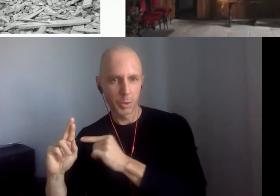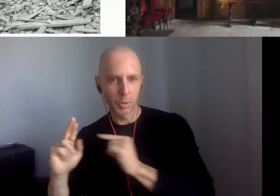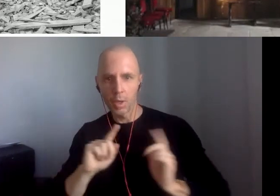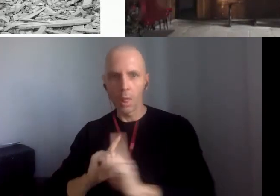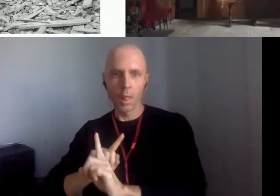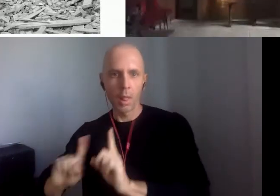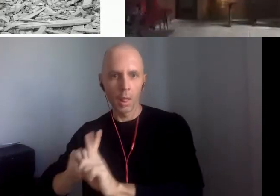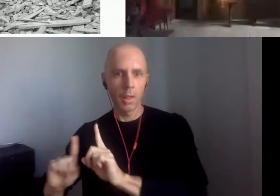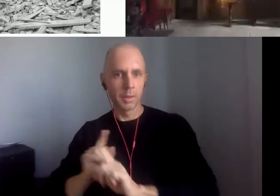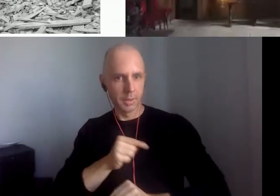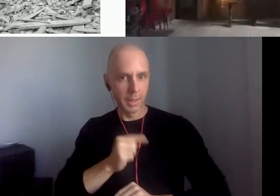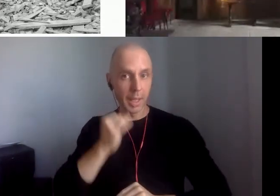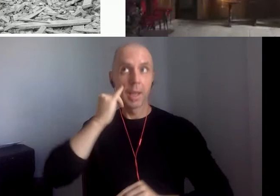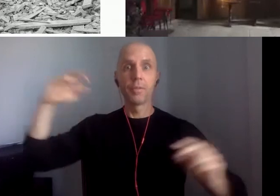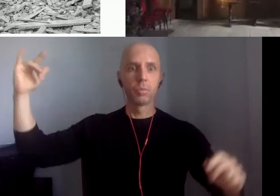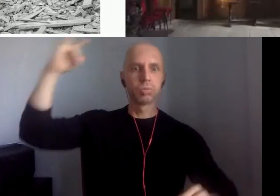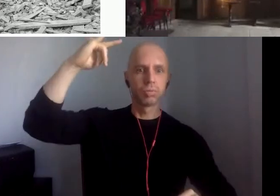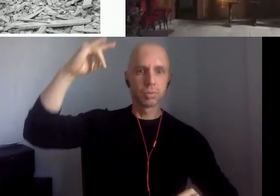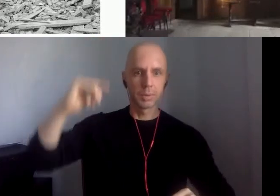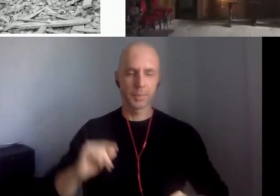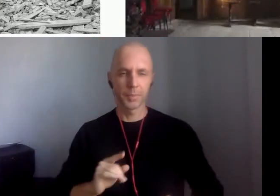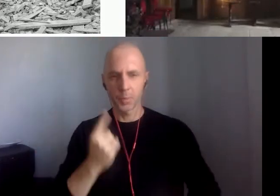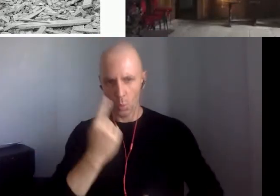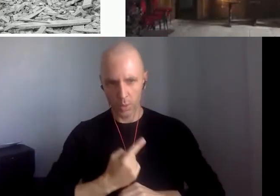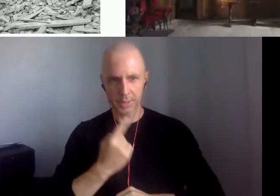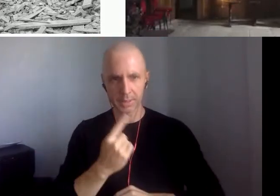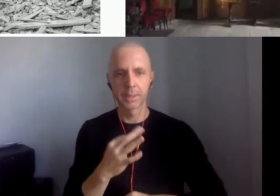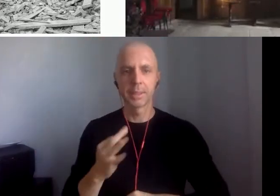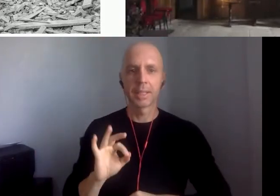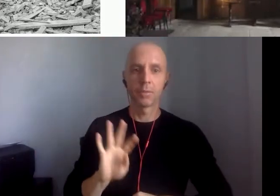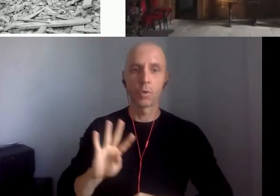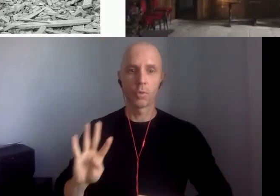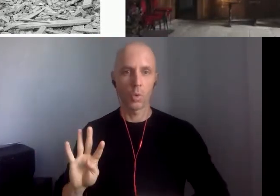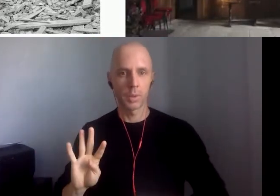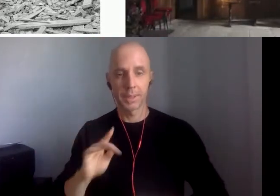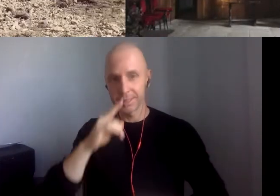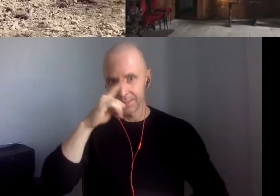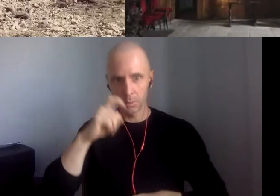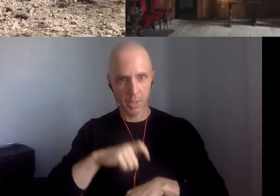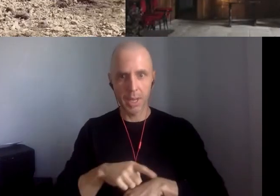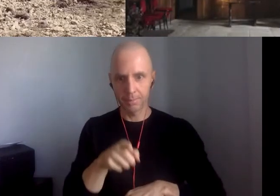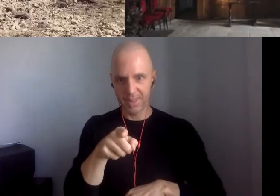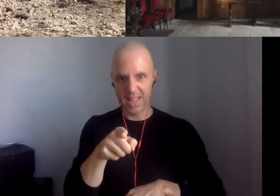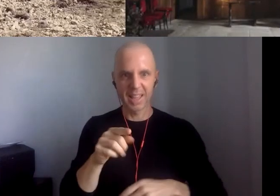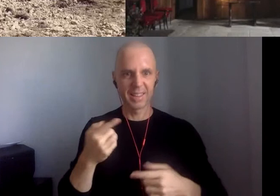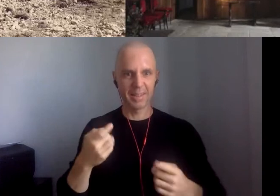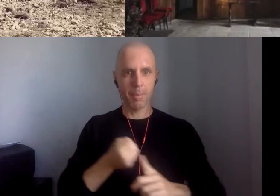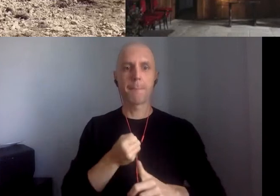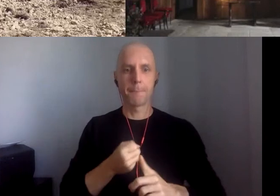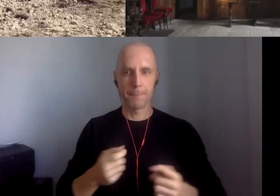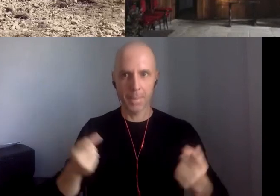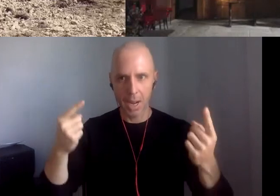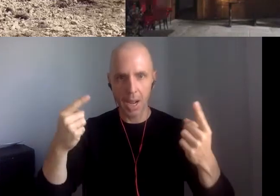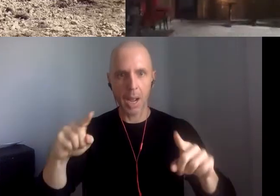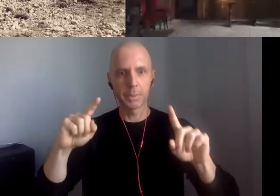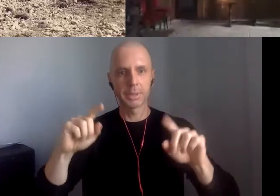one day in 1944, in the summer, this happens. So you can see we